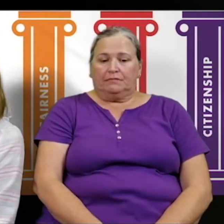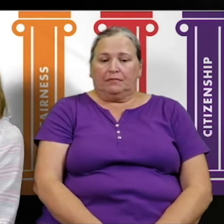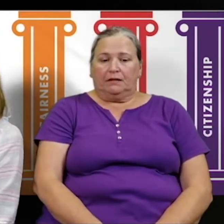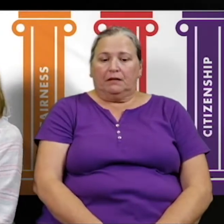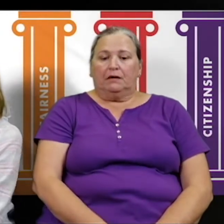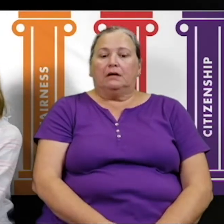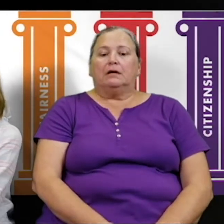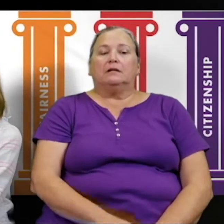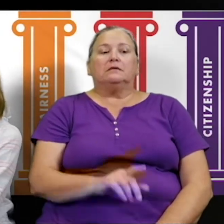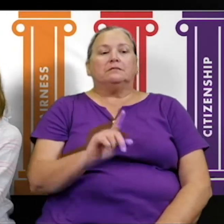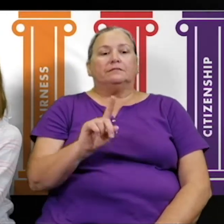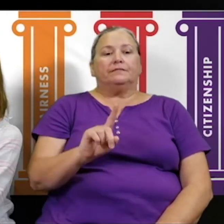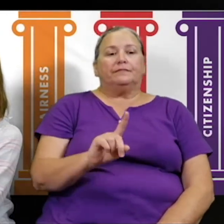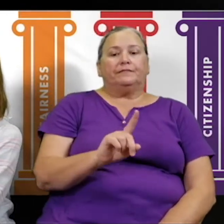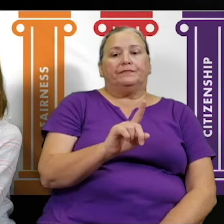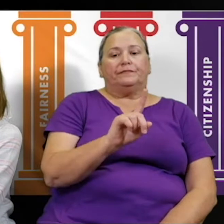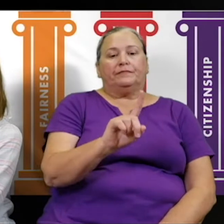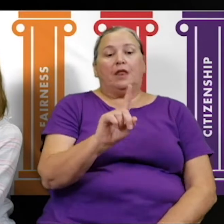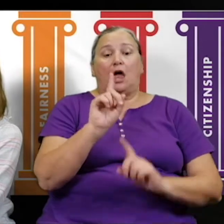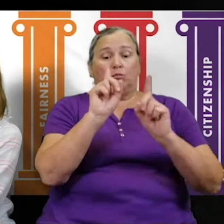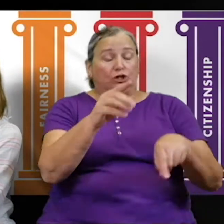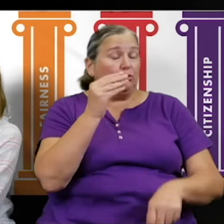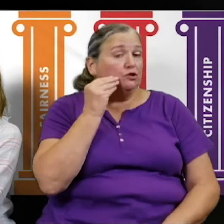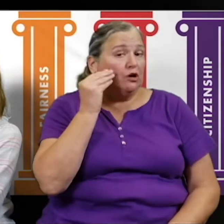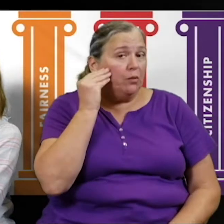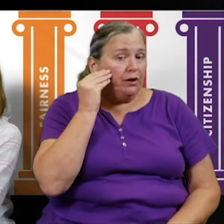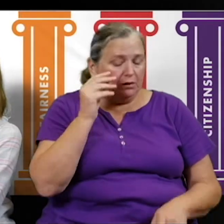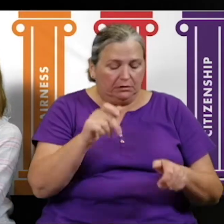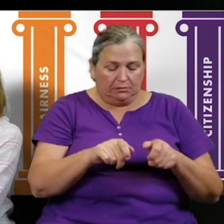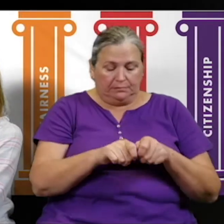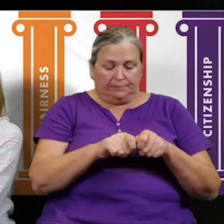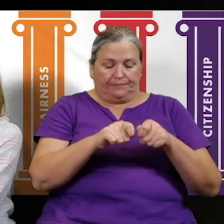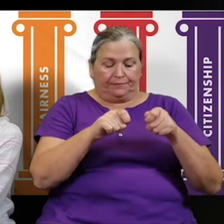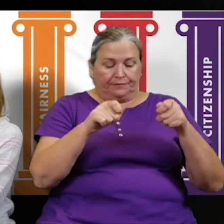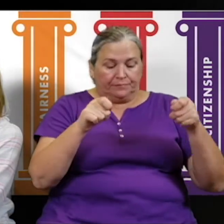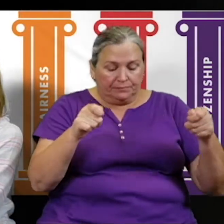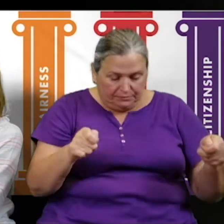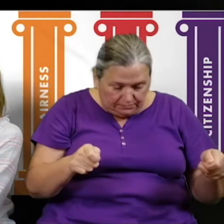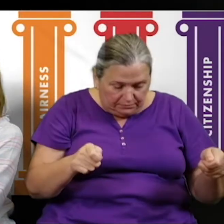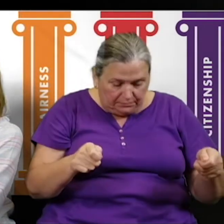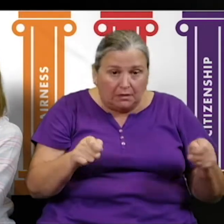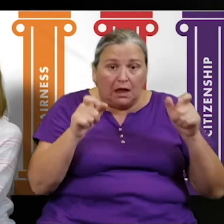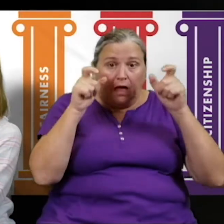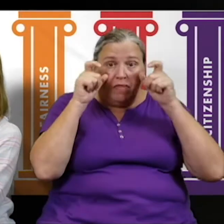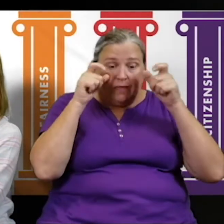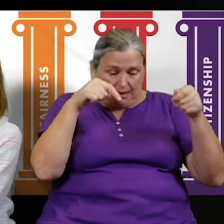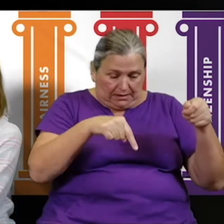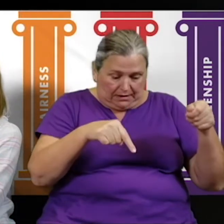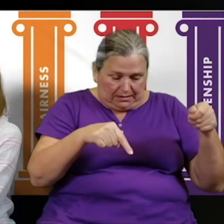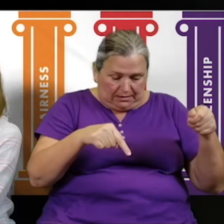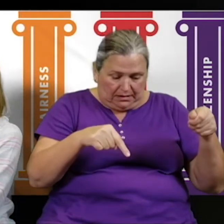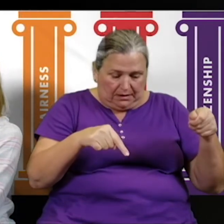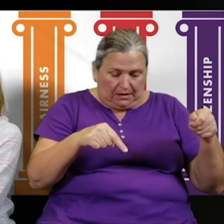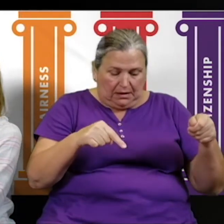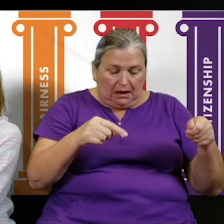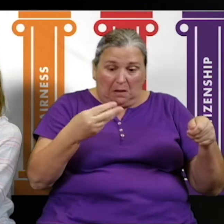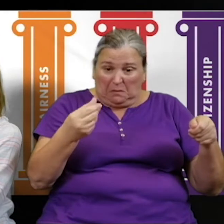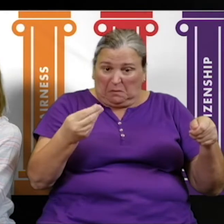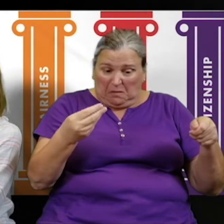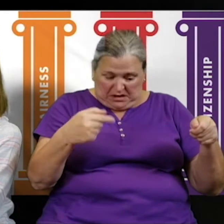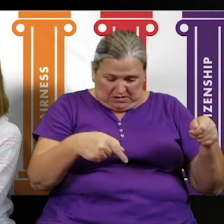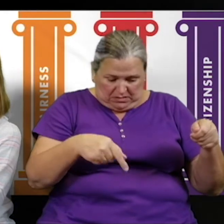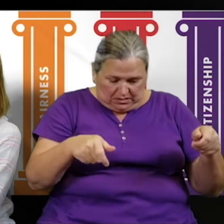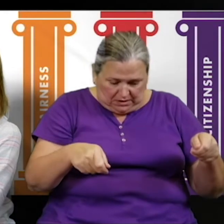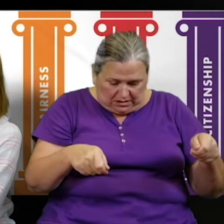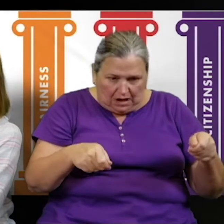On the way home, Lily opened her purse. Her glasses and quarters were inside, and there was a note from Mr.